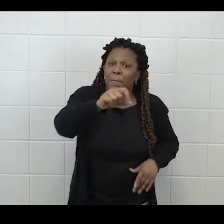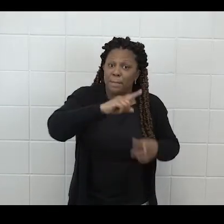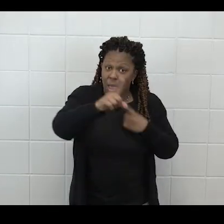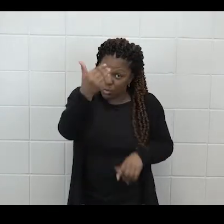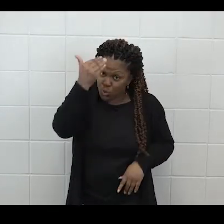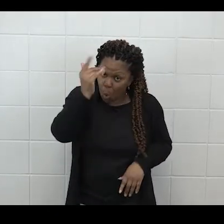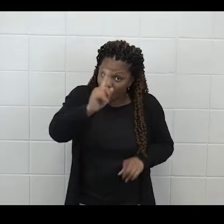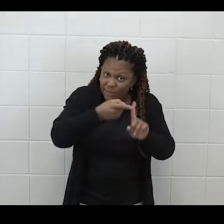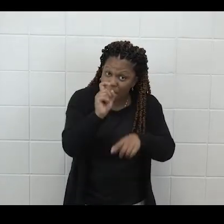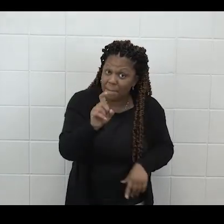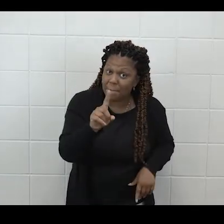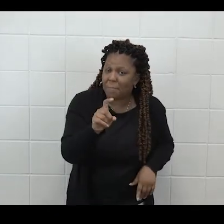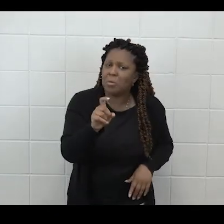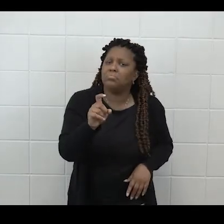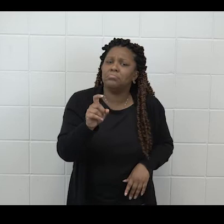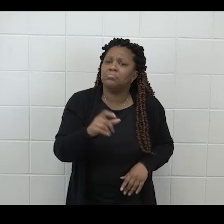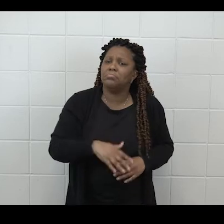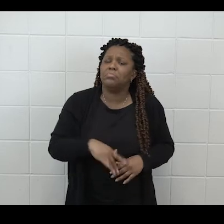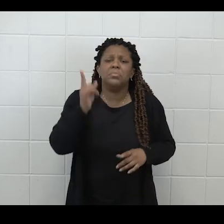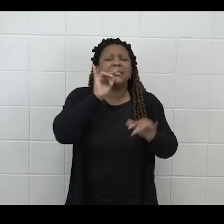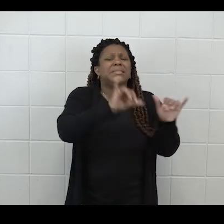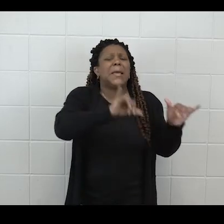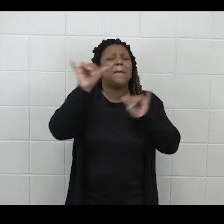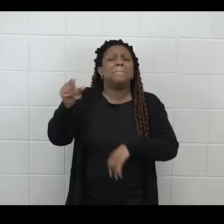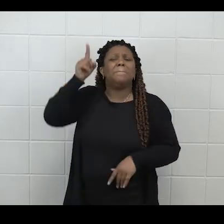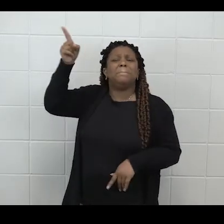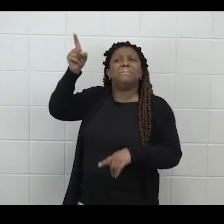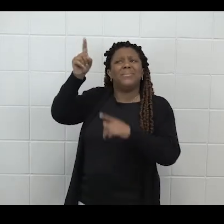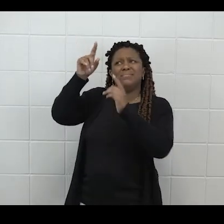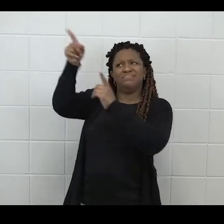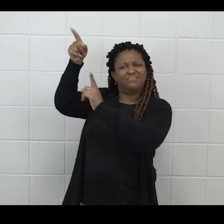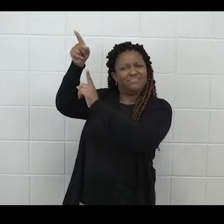goes. So it is with everyone who is born of the Spirit."